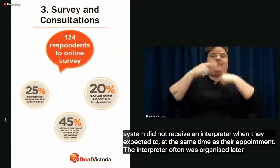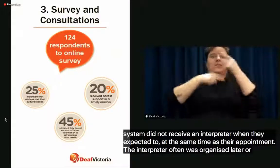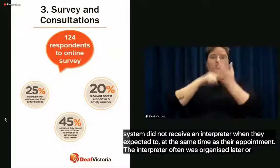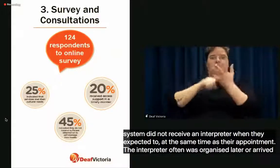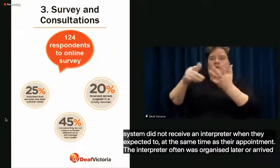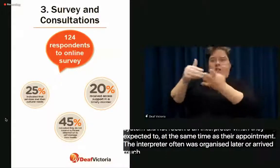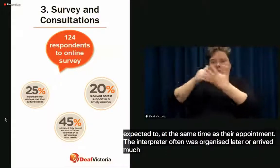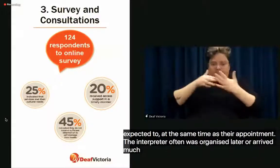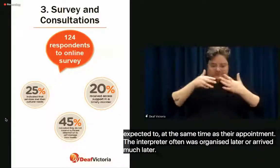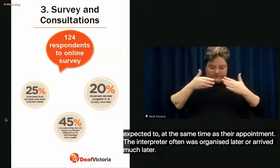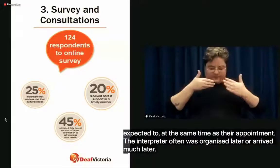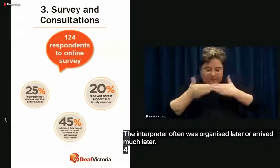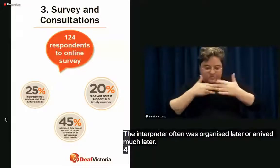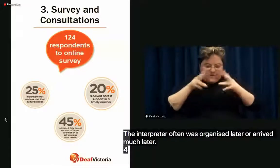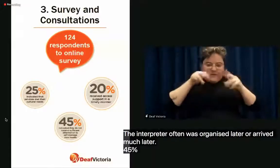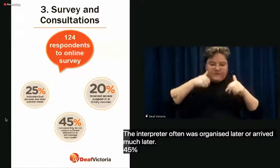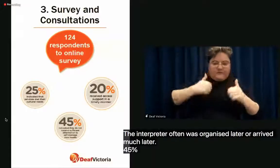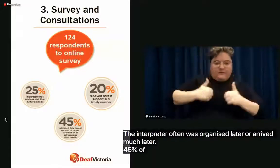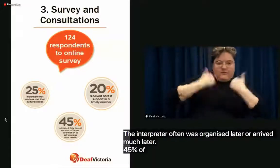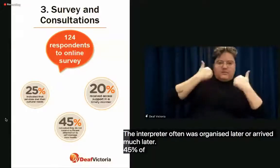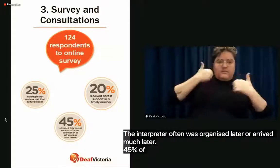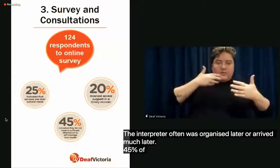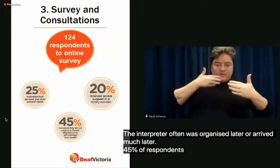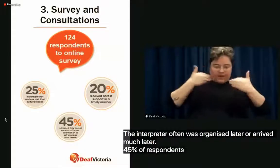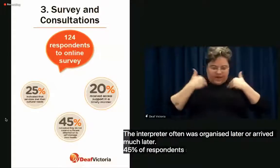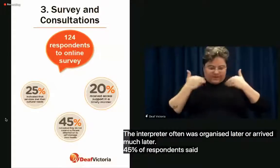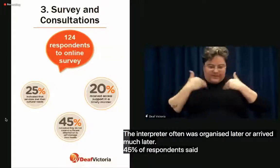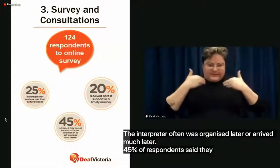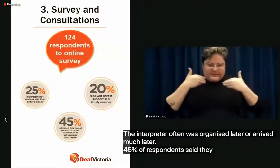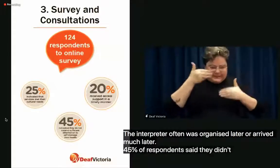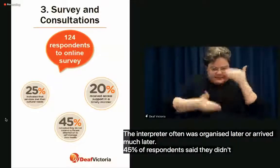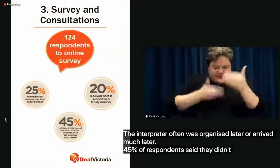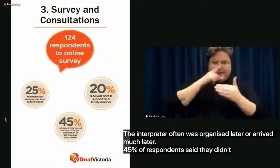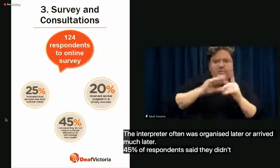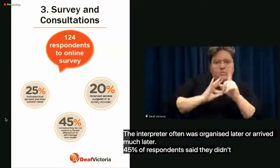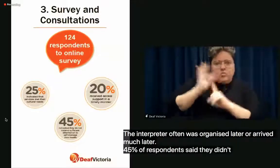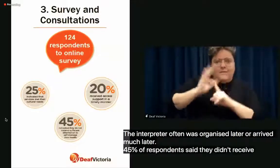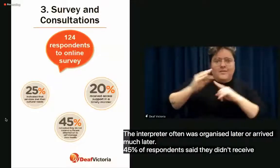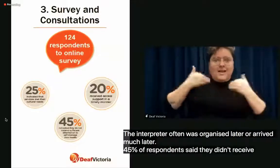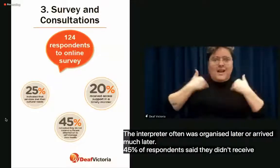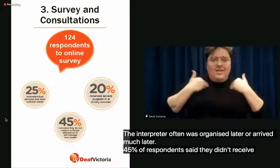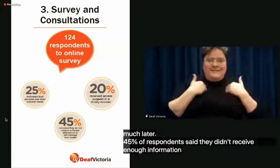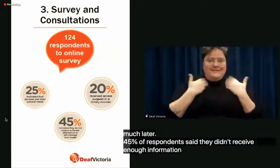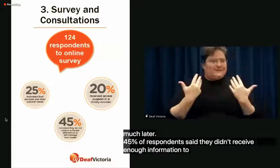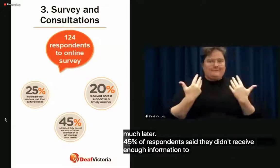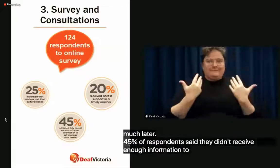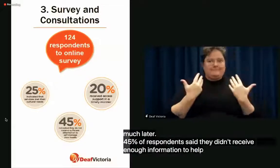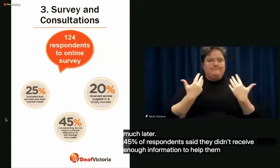said they didn't receive enough information to help them manage, make informed decisions about their own healthcare.